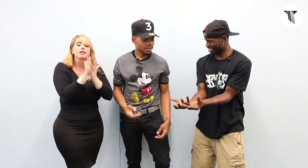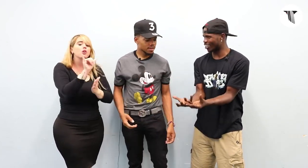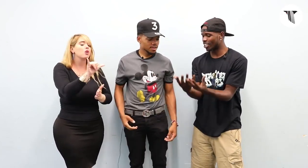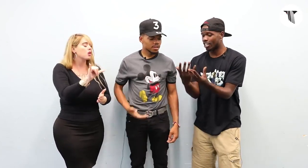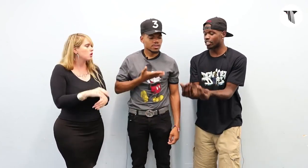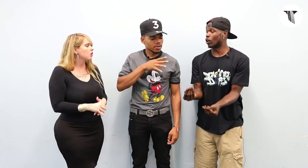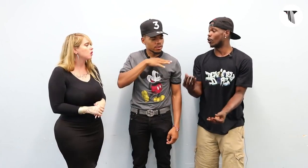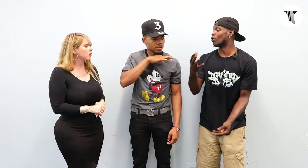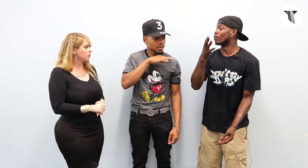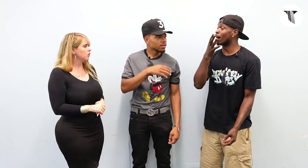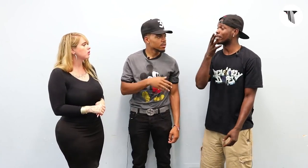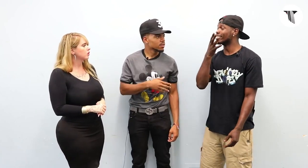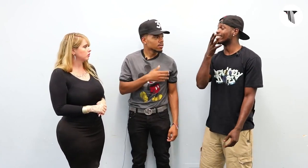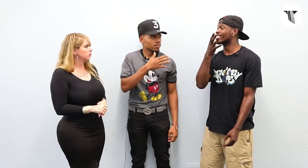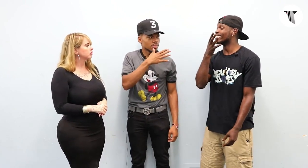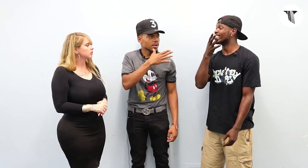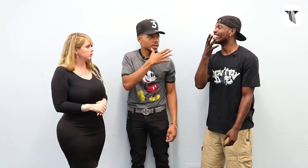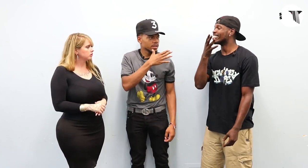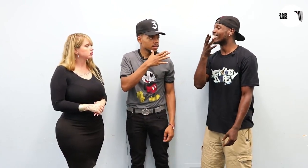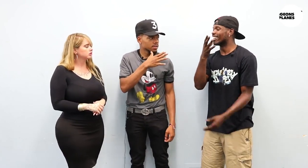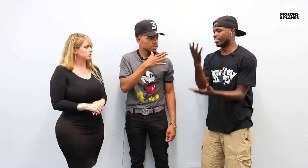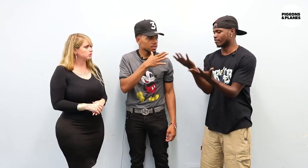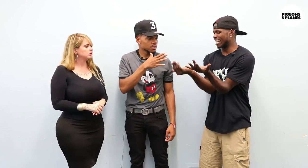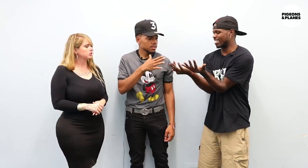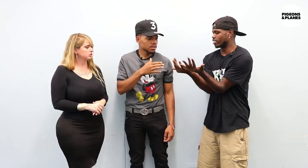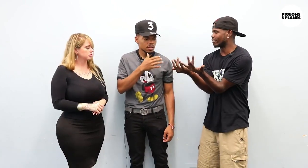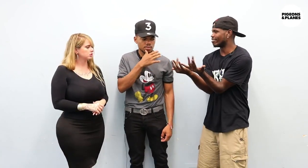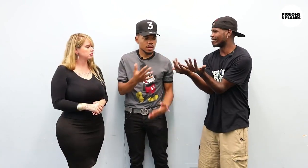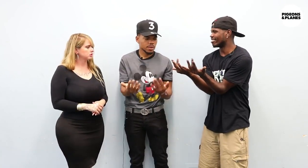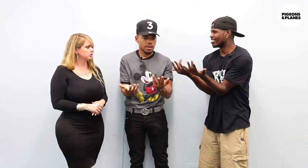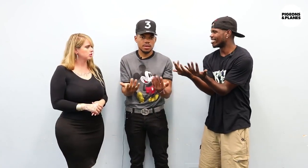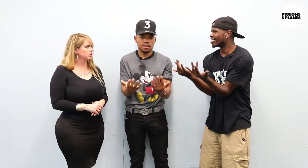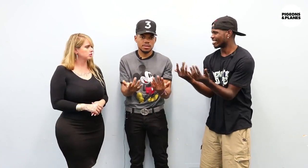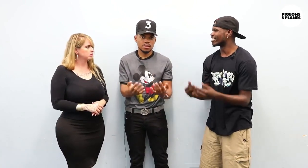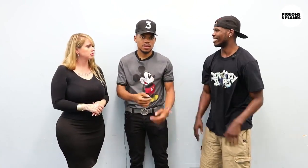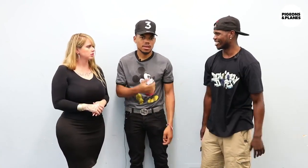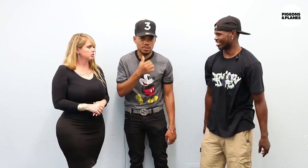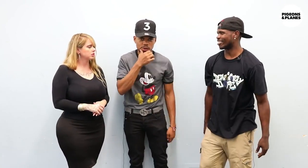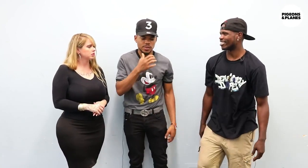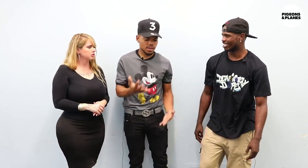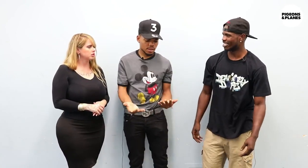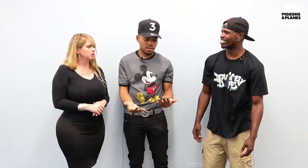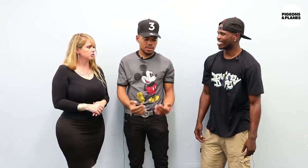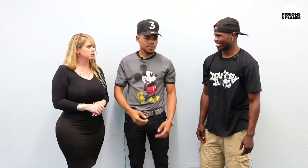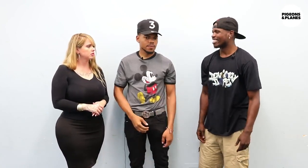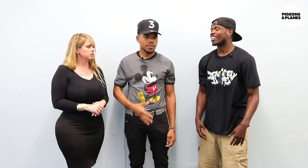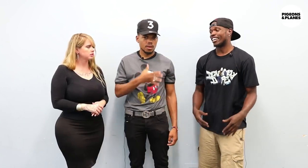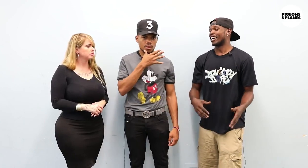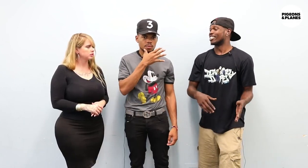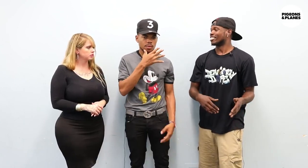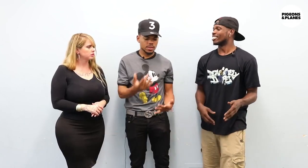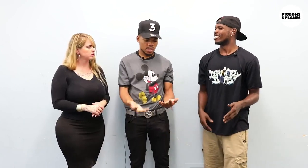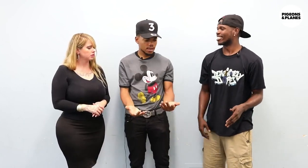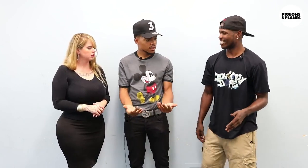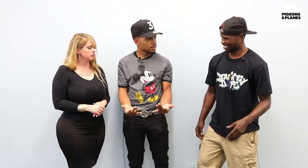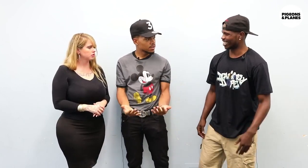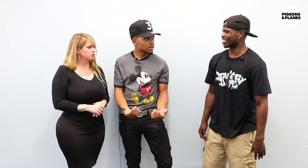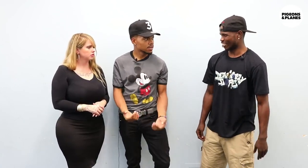go. So mama. Mama. And then hand. Mama hands. There you go. Mama's hands. Mama's hands. There you go.